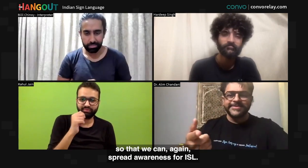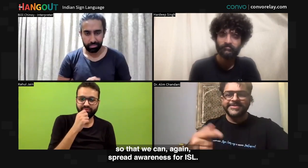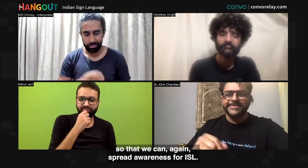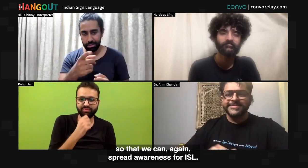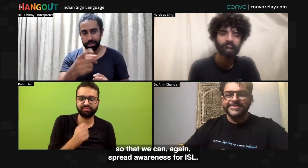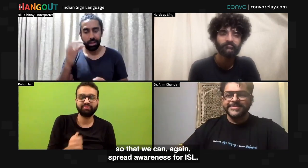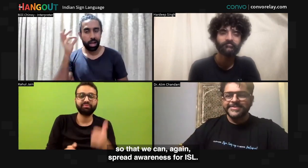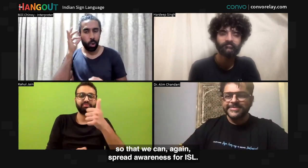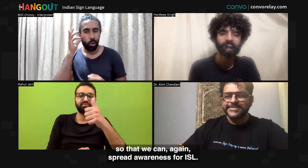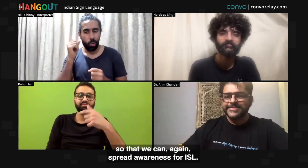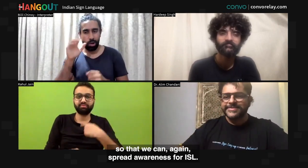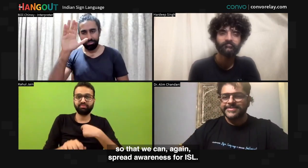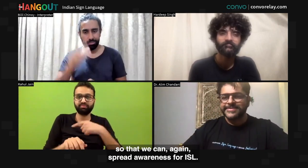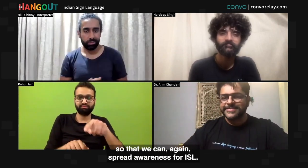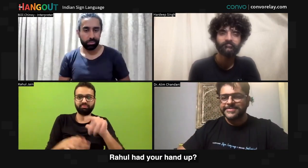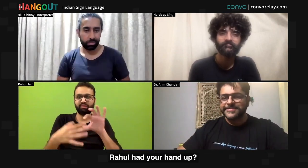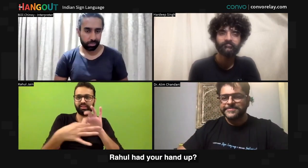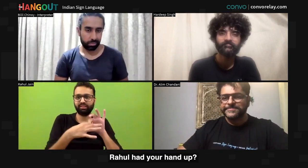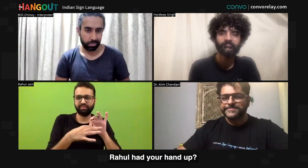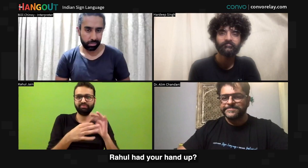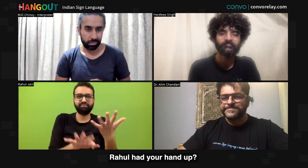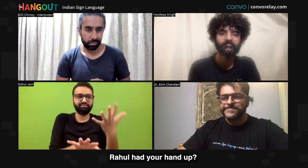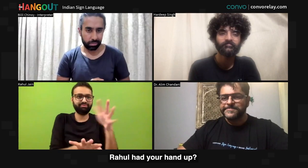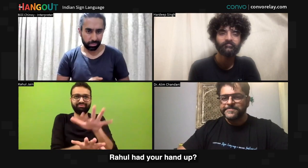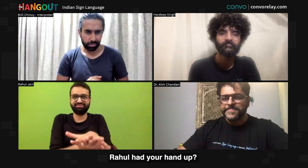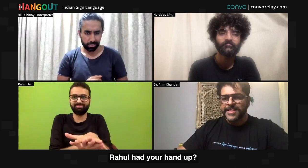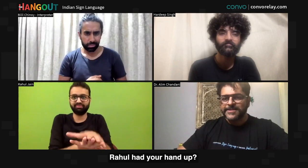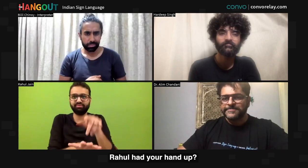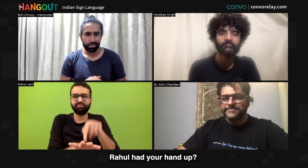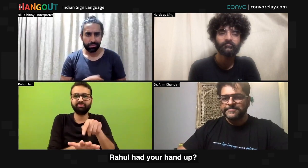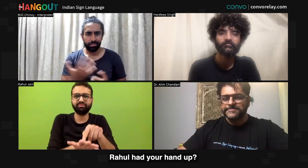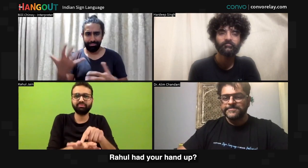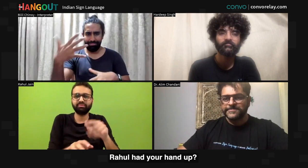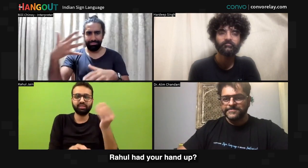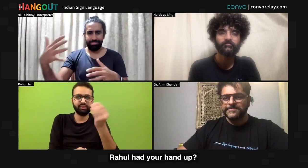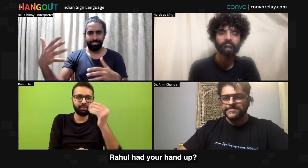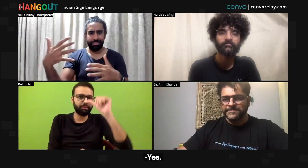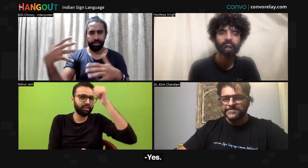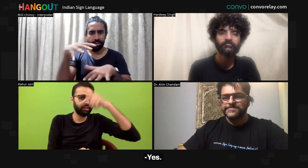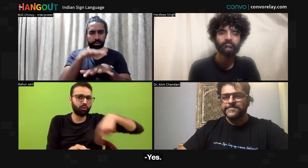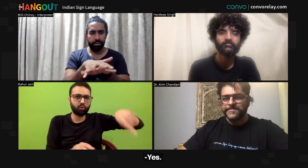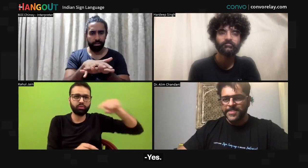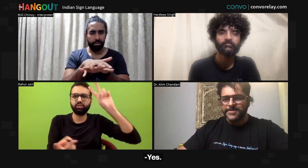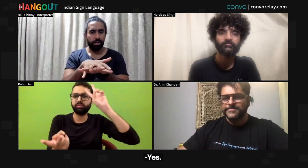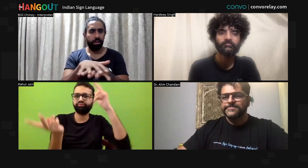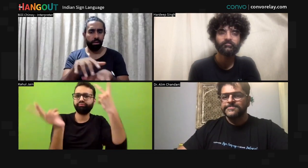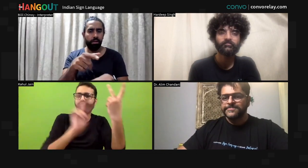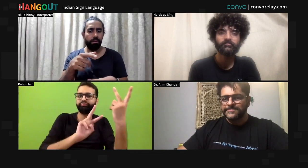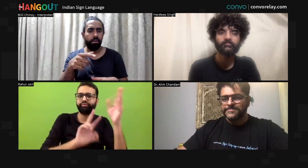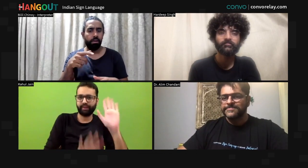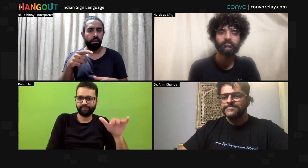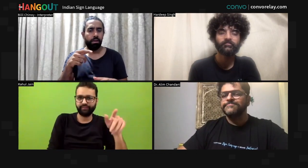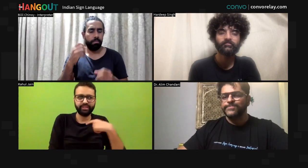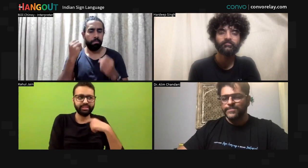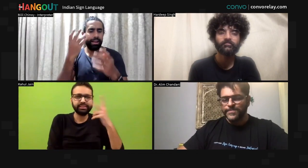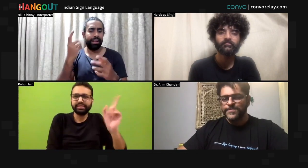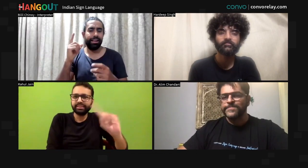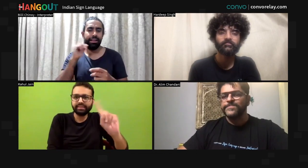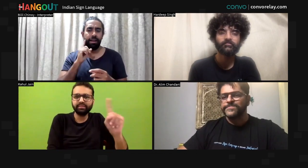spread awareness for ISL. Rahul had your hand up. Um, yes. Um, you know, on